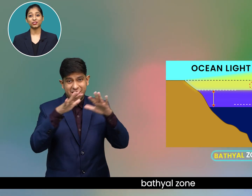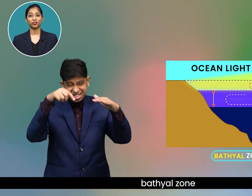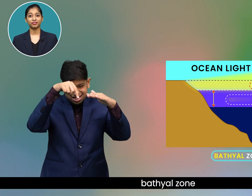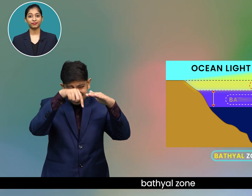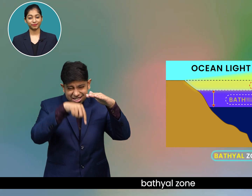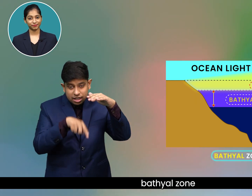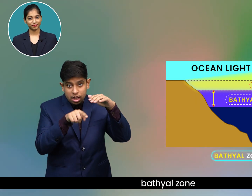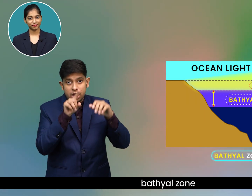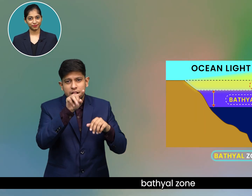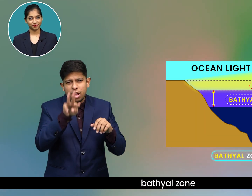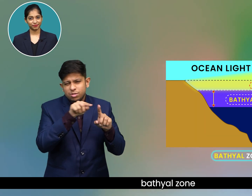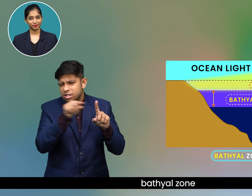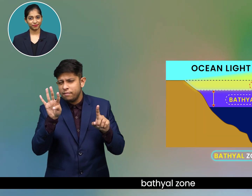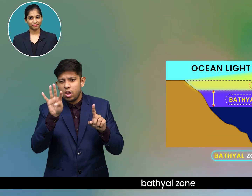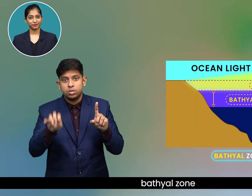bathyal zone,